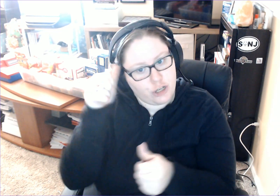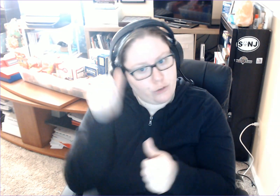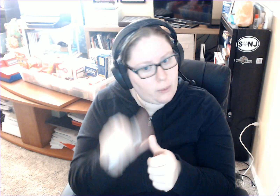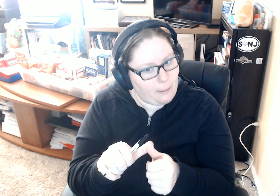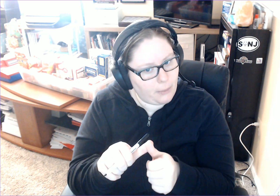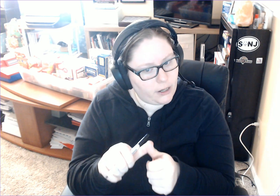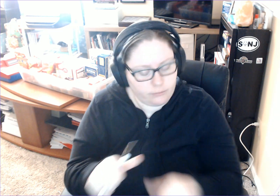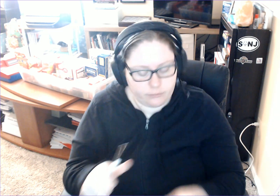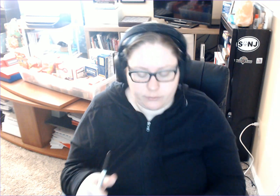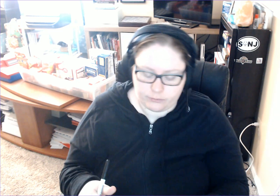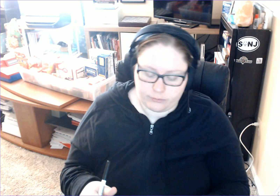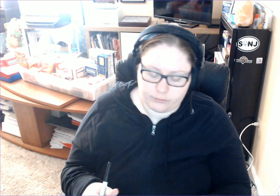remember?